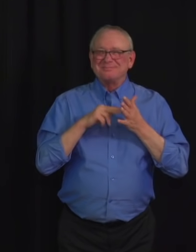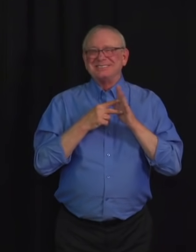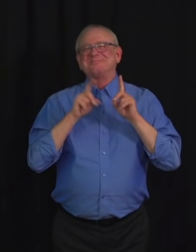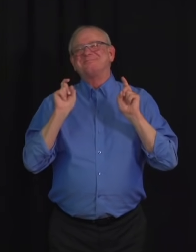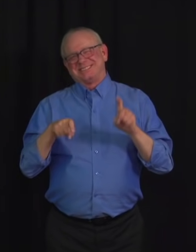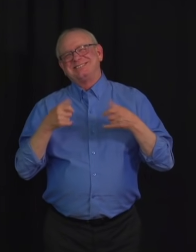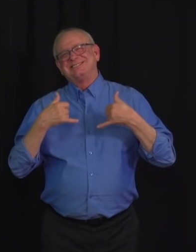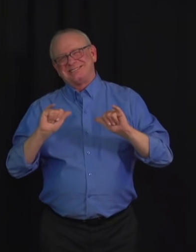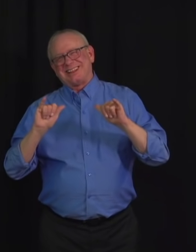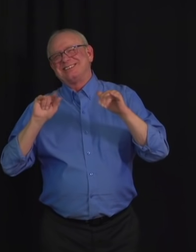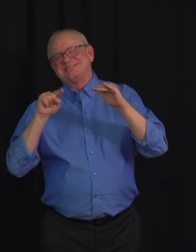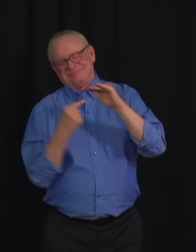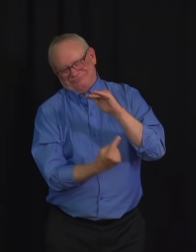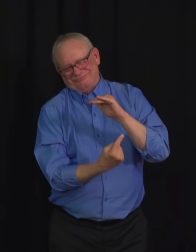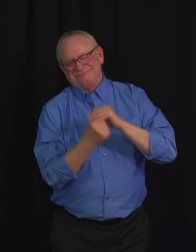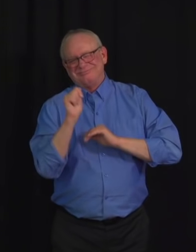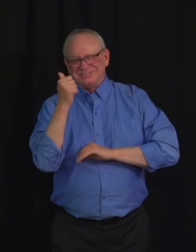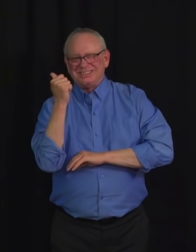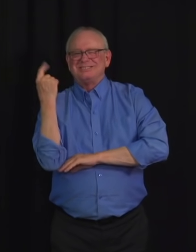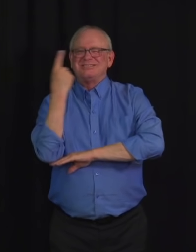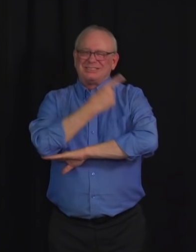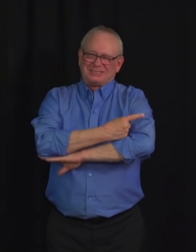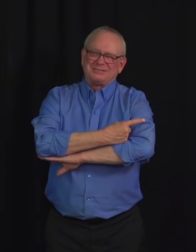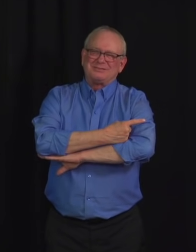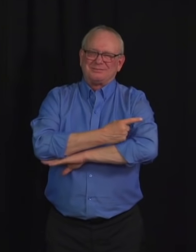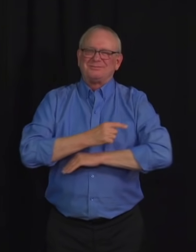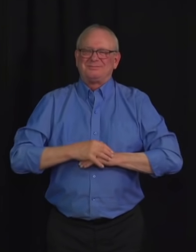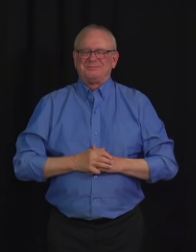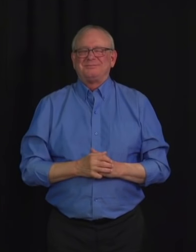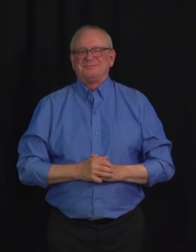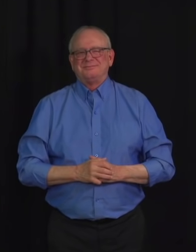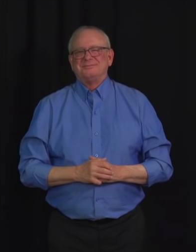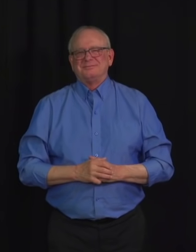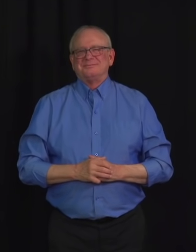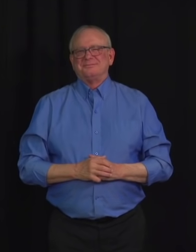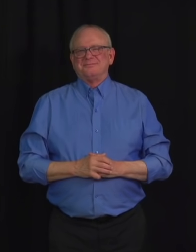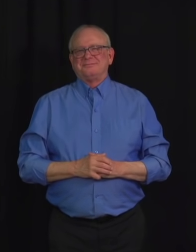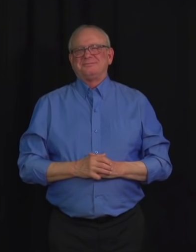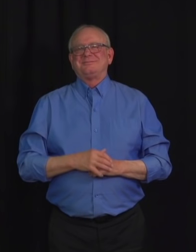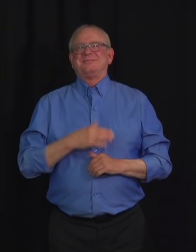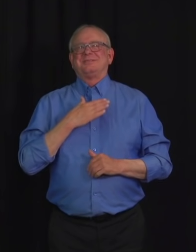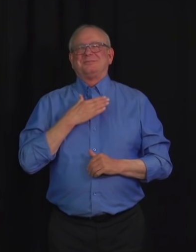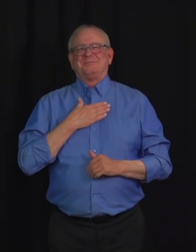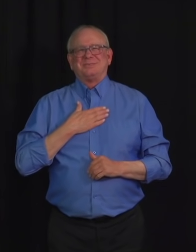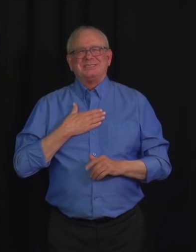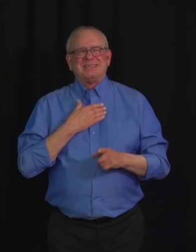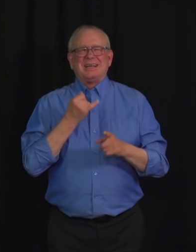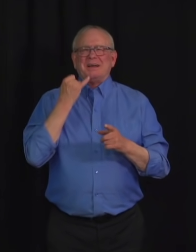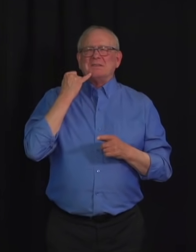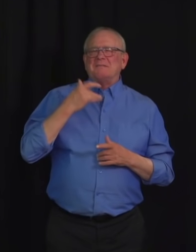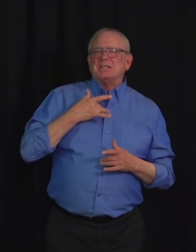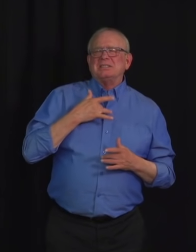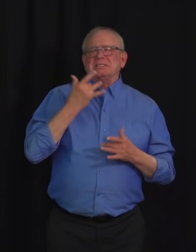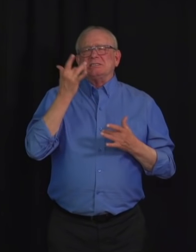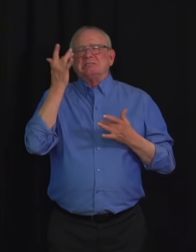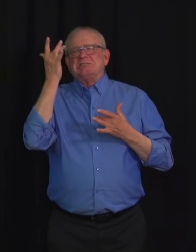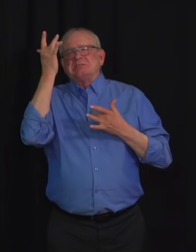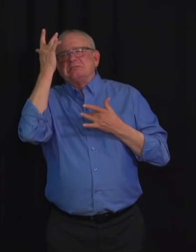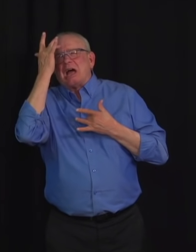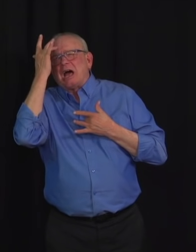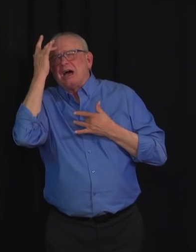partially vaccinated close contact is experiencing symptoms, then they would still be required to isolate as